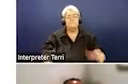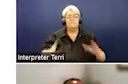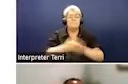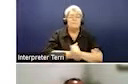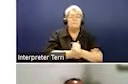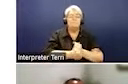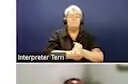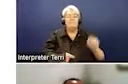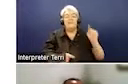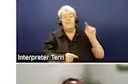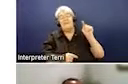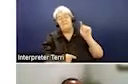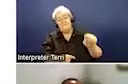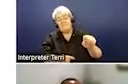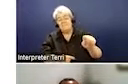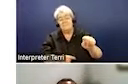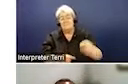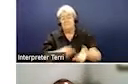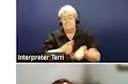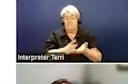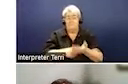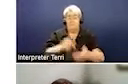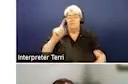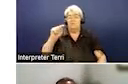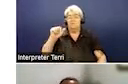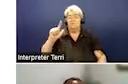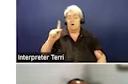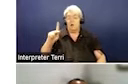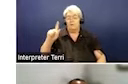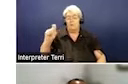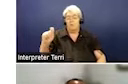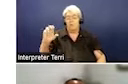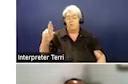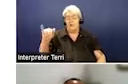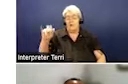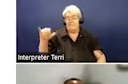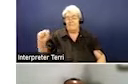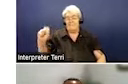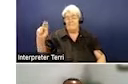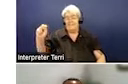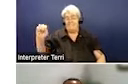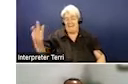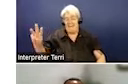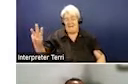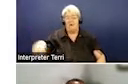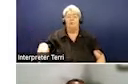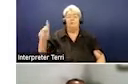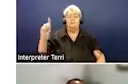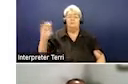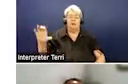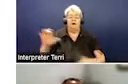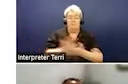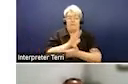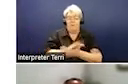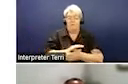Now, in this particular section, this is our talk.crisisnow.com page, and it gives you all the information. And what's particularly